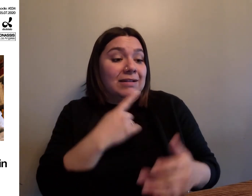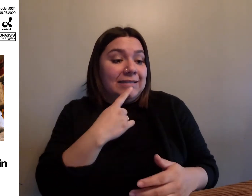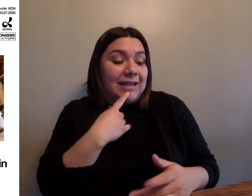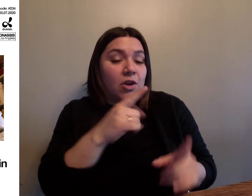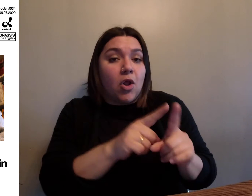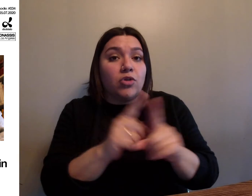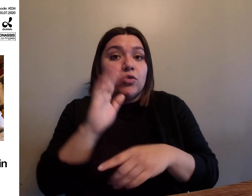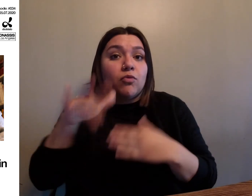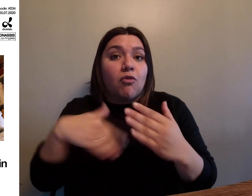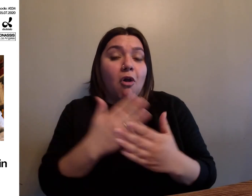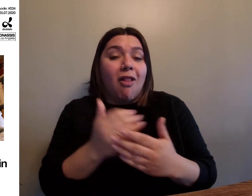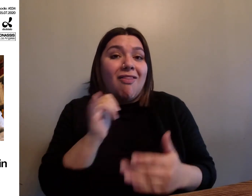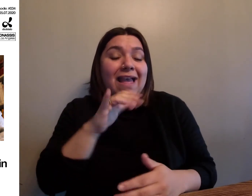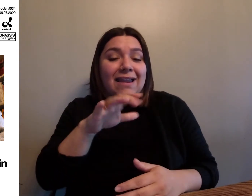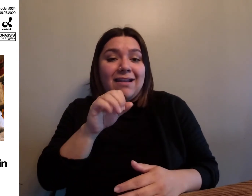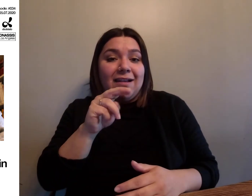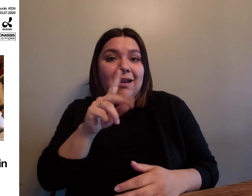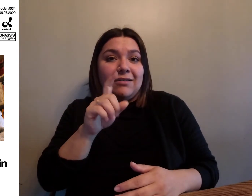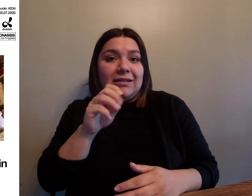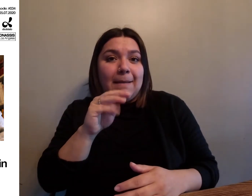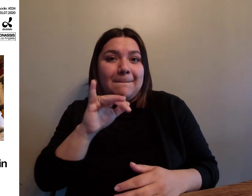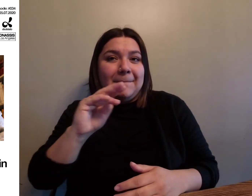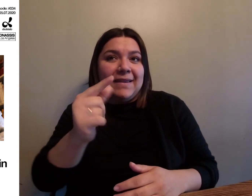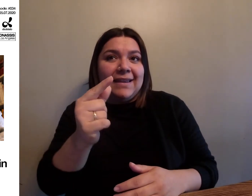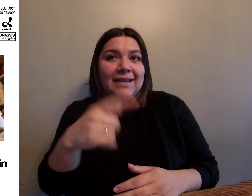that we are all like condemned men